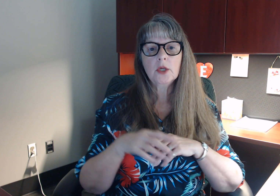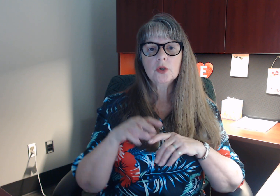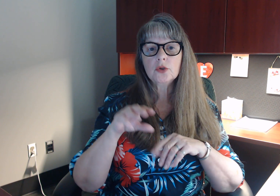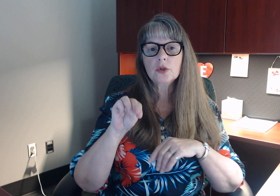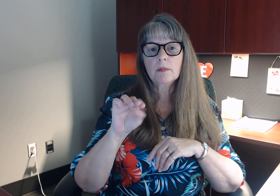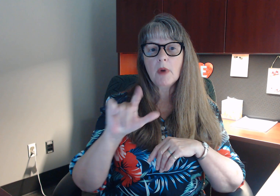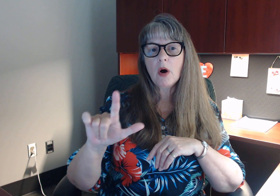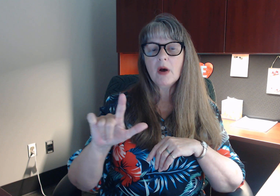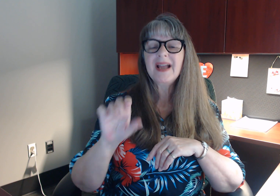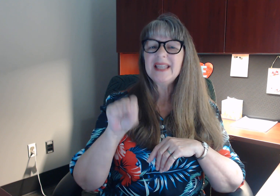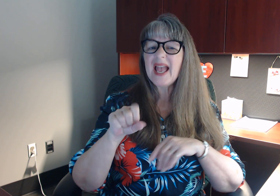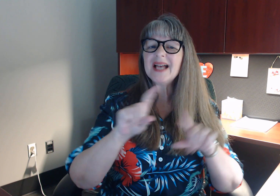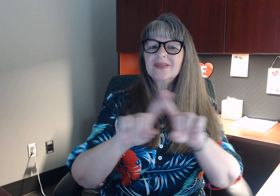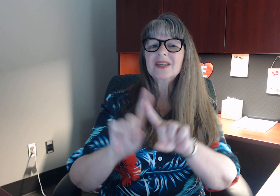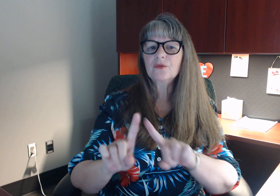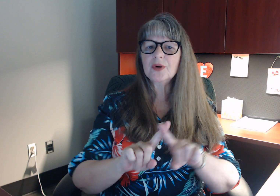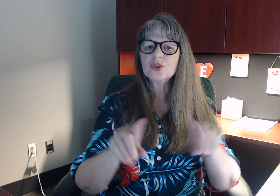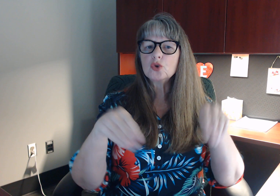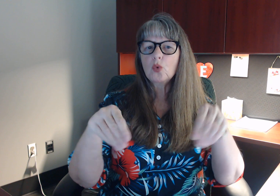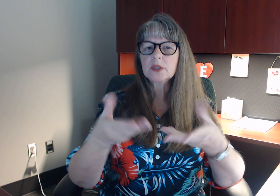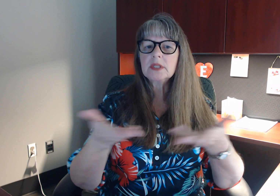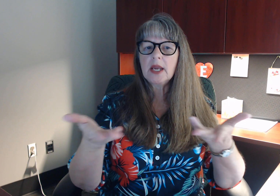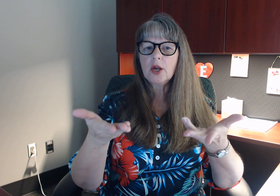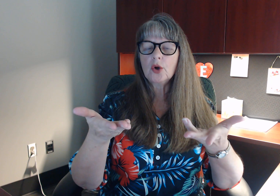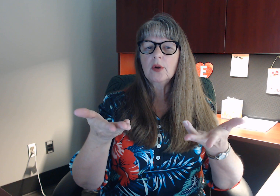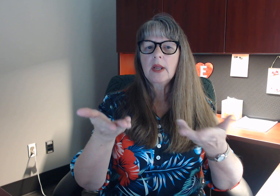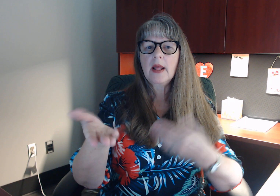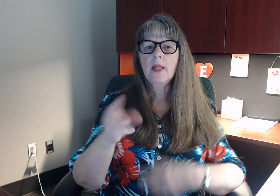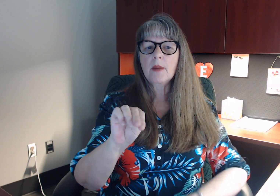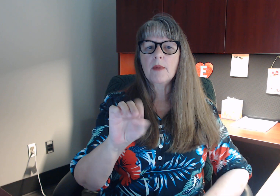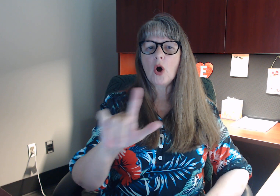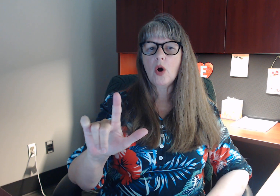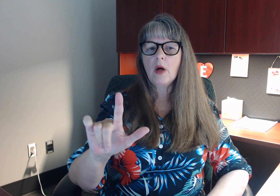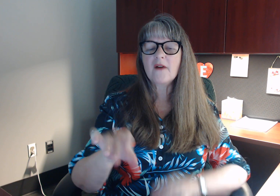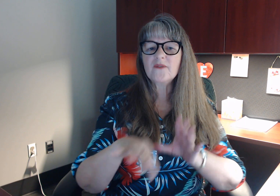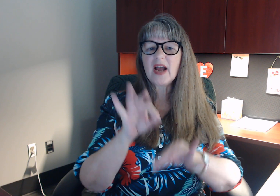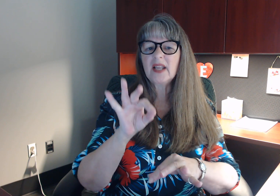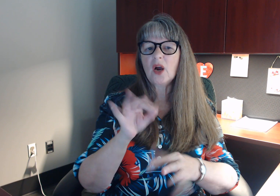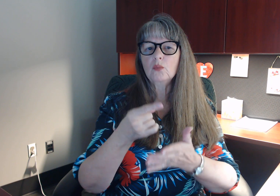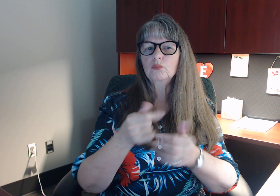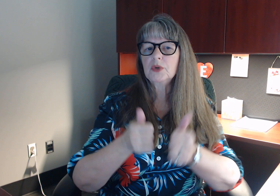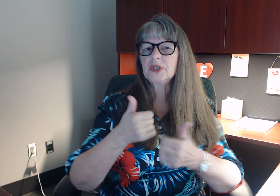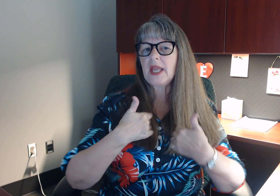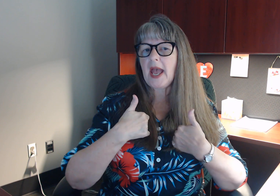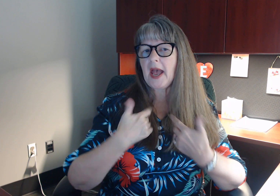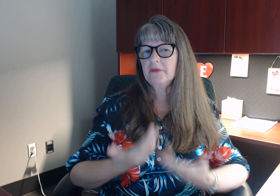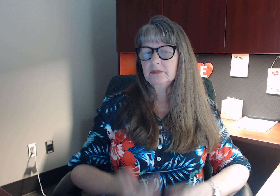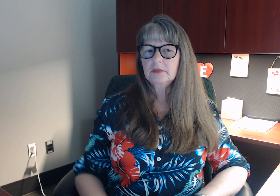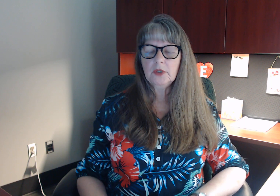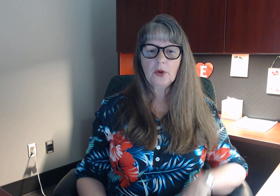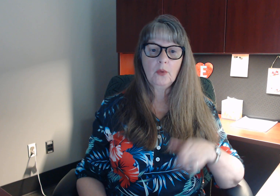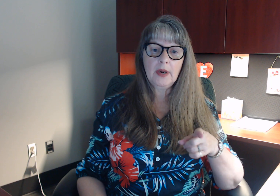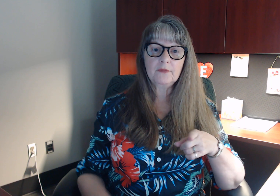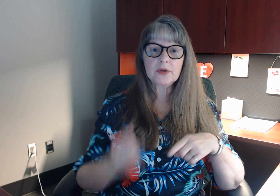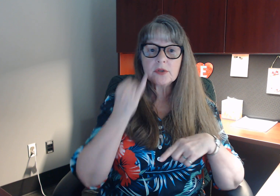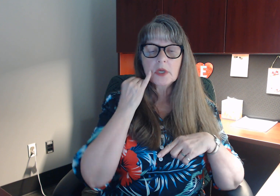to the mall? Yeah, the different stores there in the mall. I find out which they have, and if it's